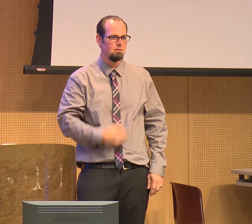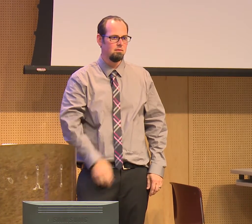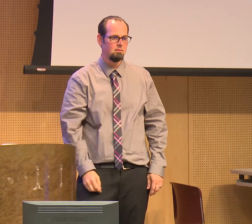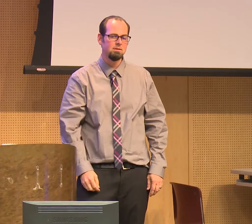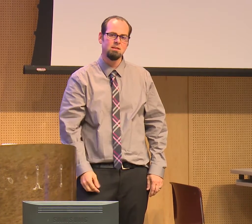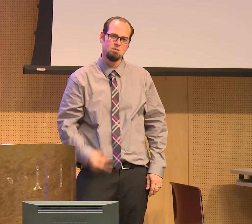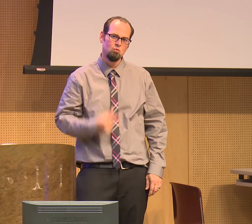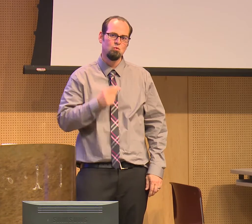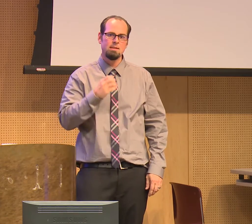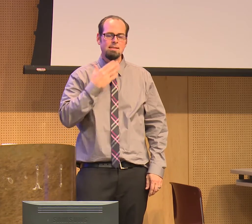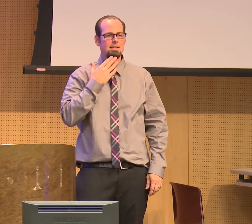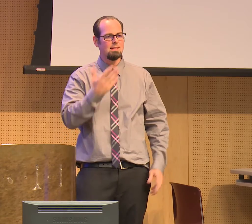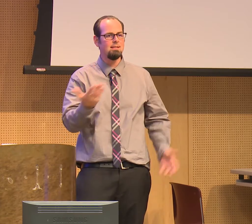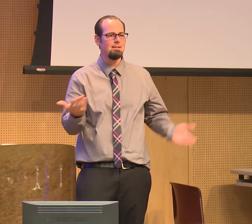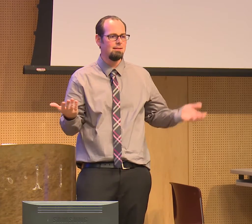me.